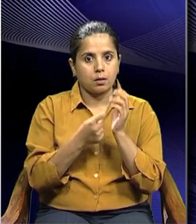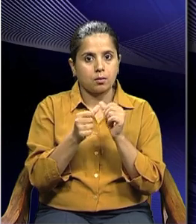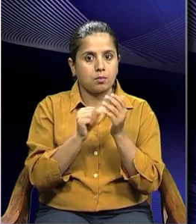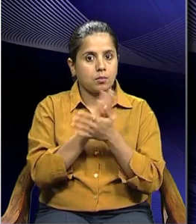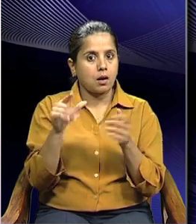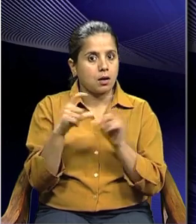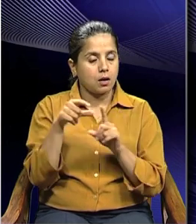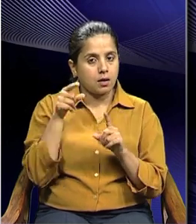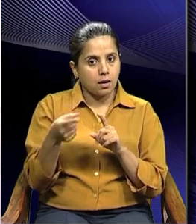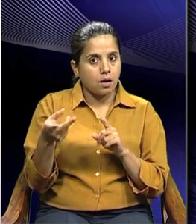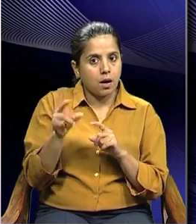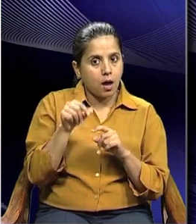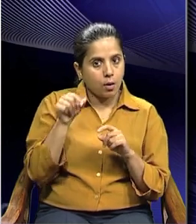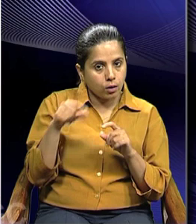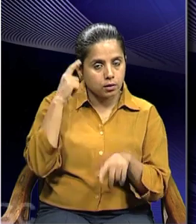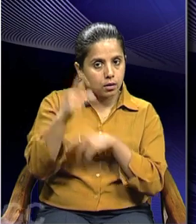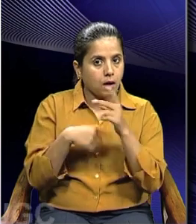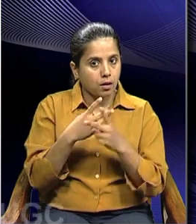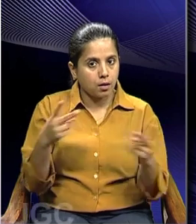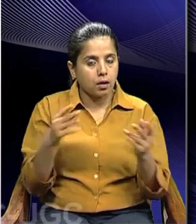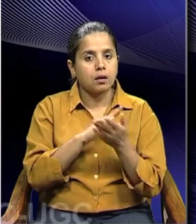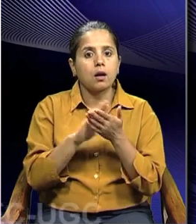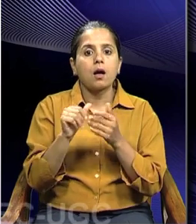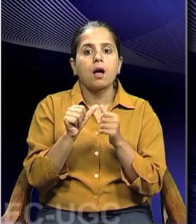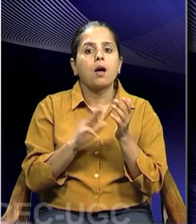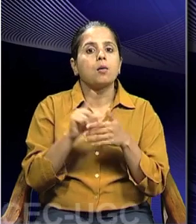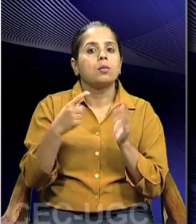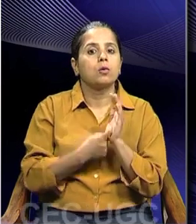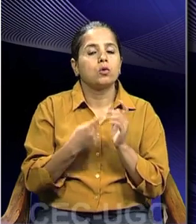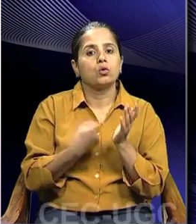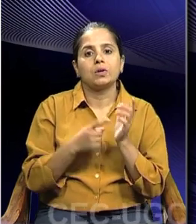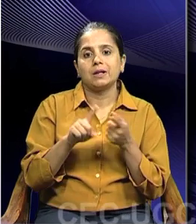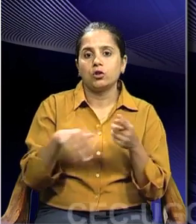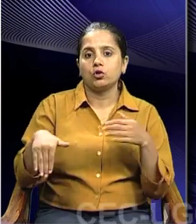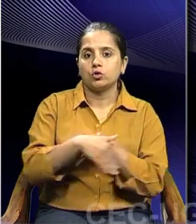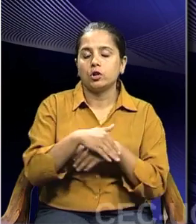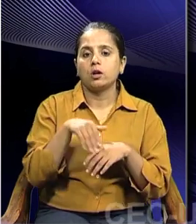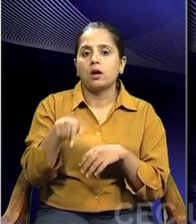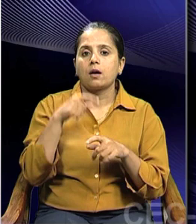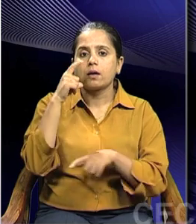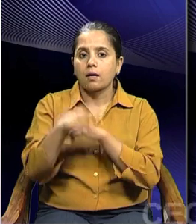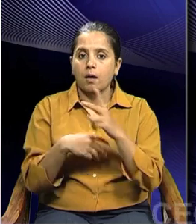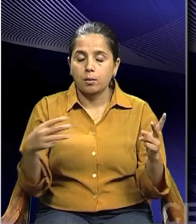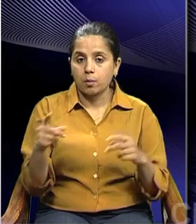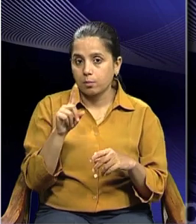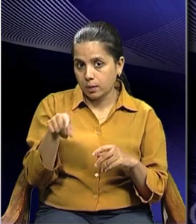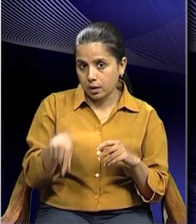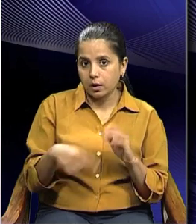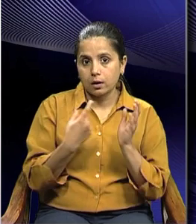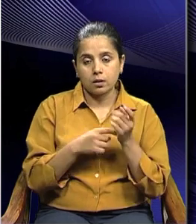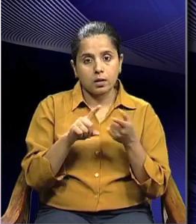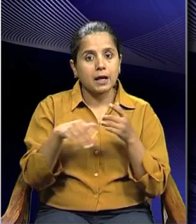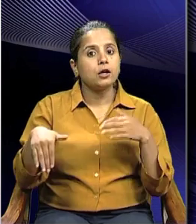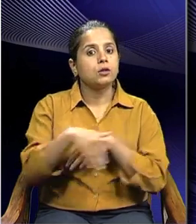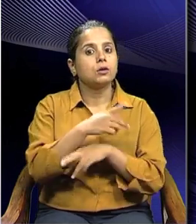about reinventing the industry, Hammer is talking about re-engineering the corporation, wherein re-engineering